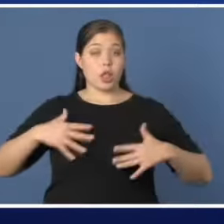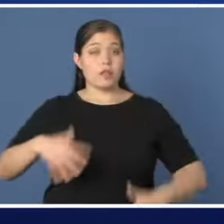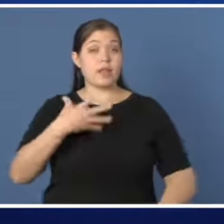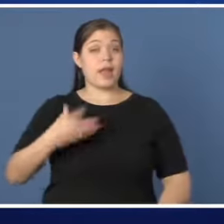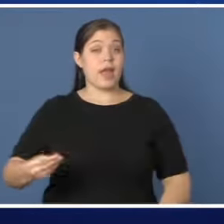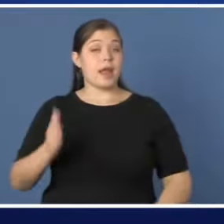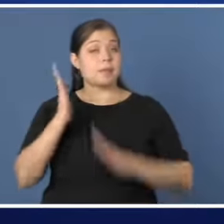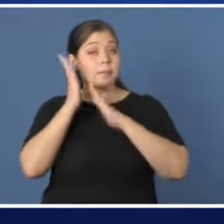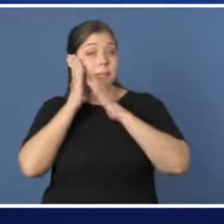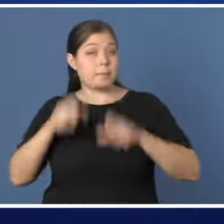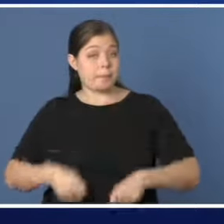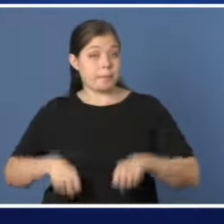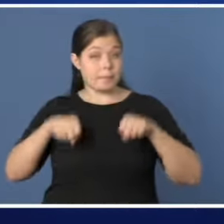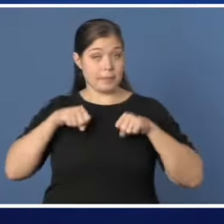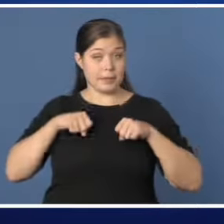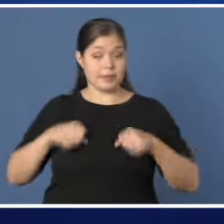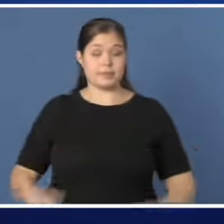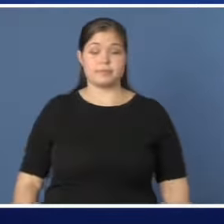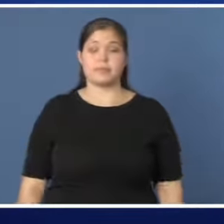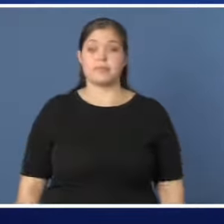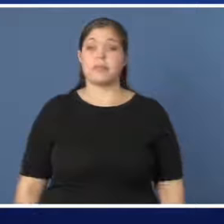Clothing and bedding.